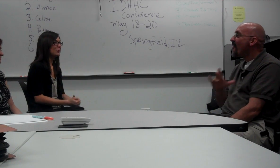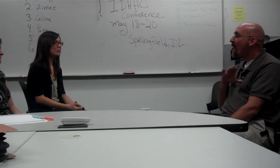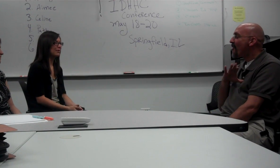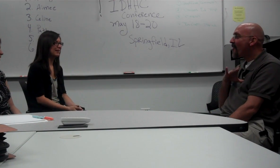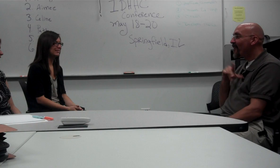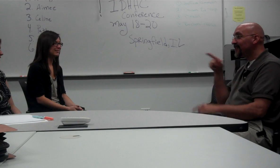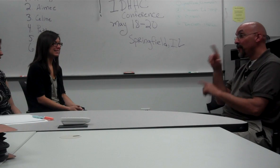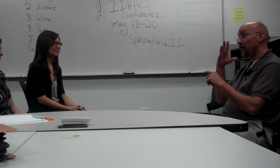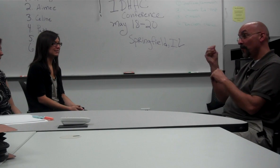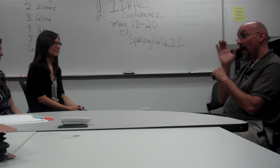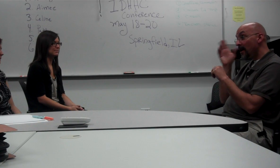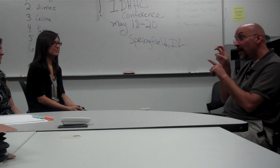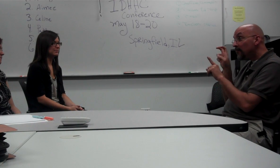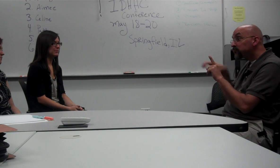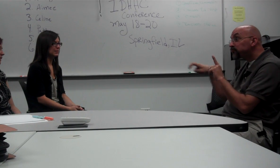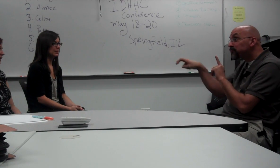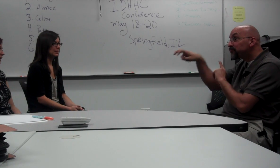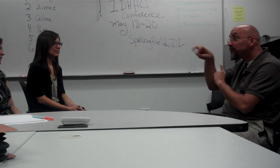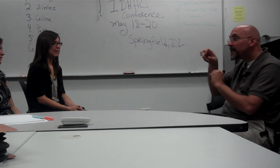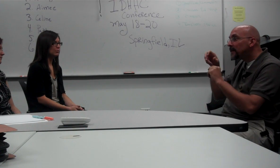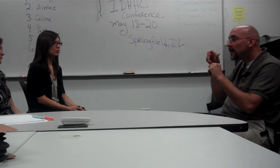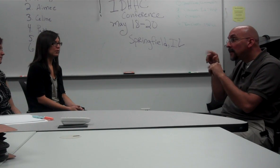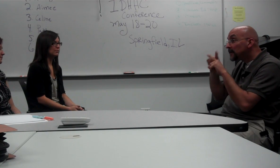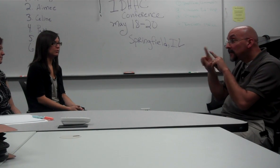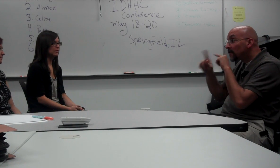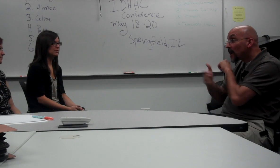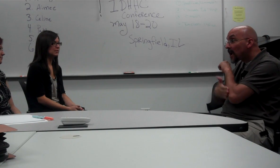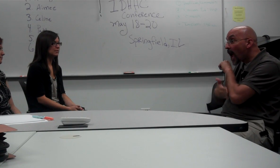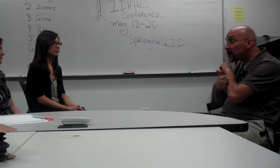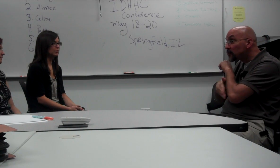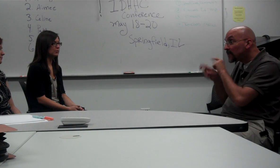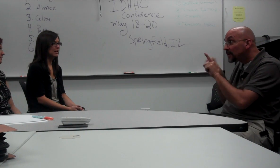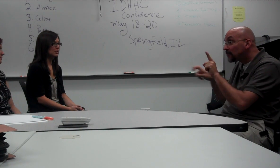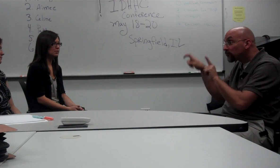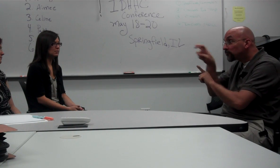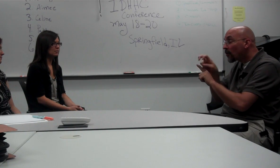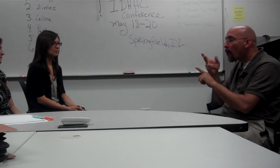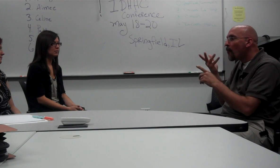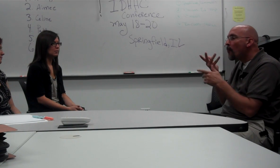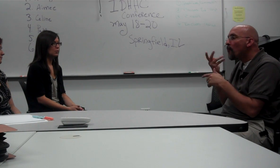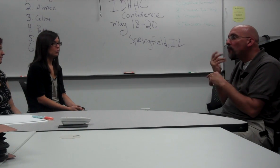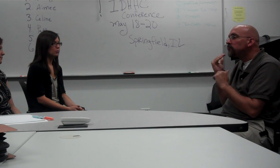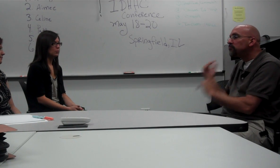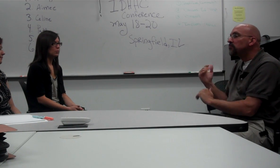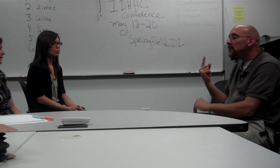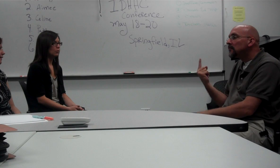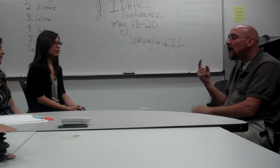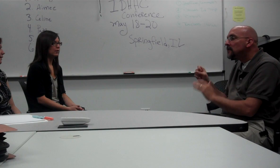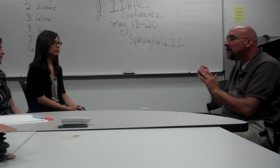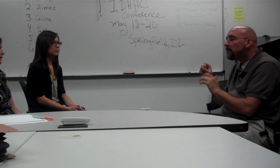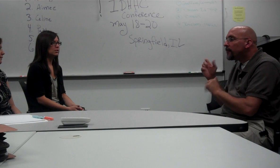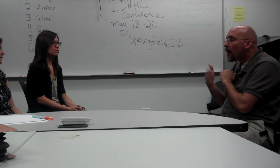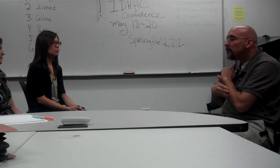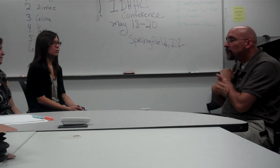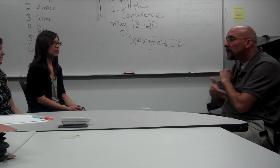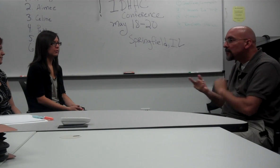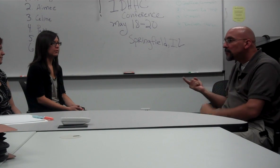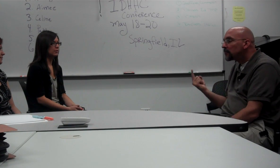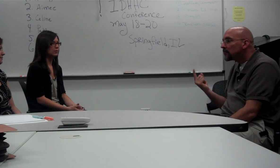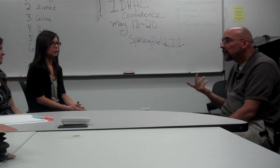Oh, wow, that's awesome. And will you travel around to different locations? Or are you limited to one area in the